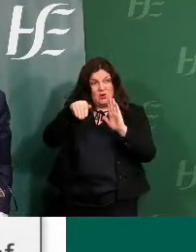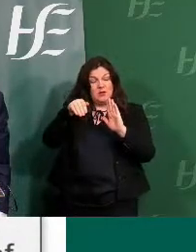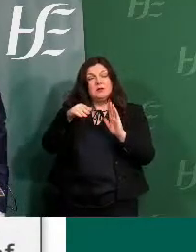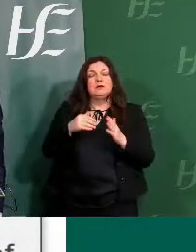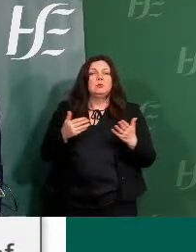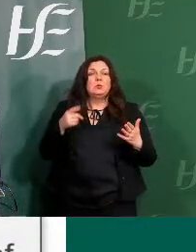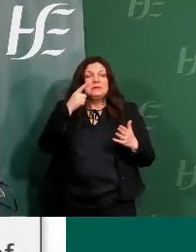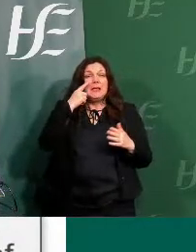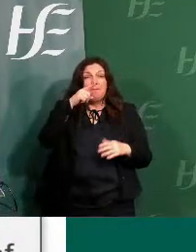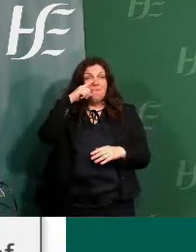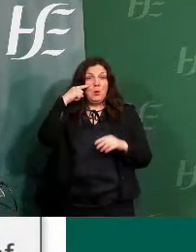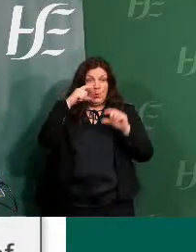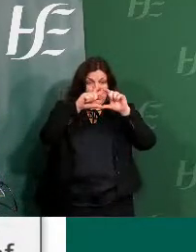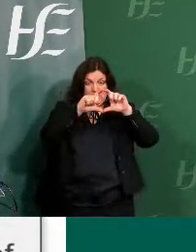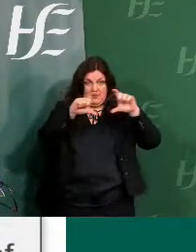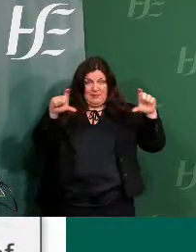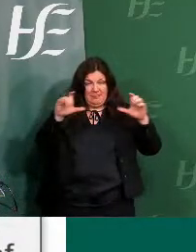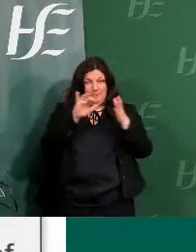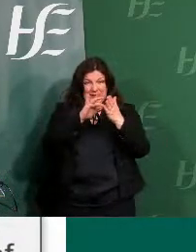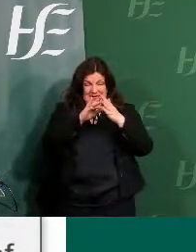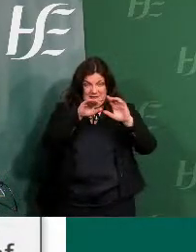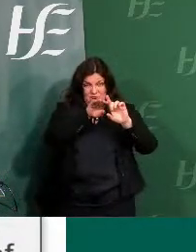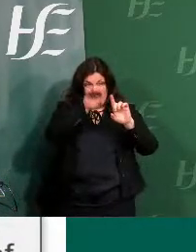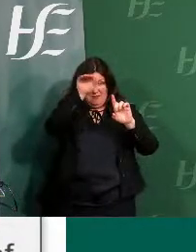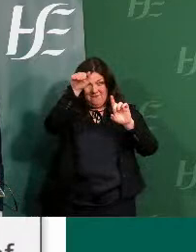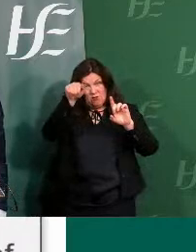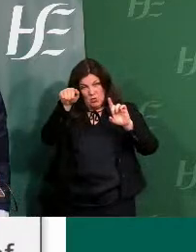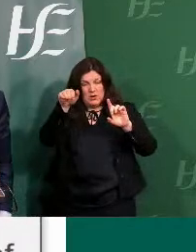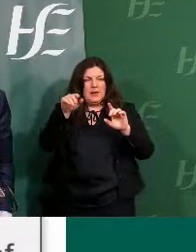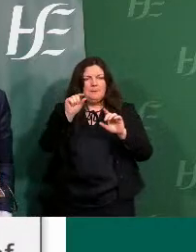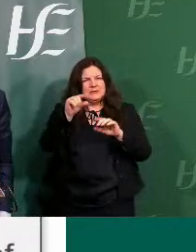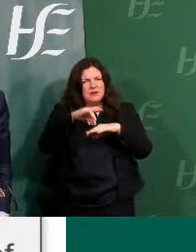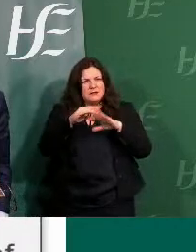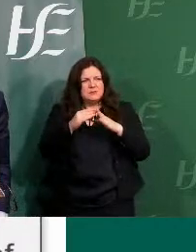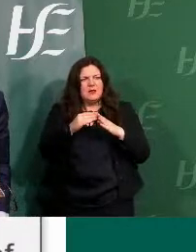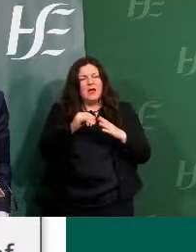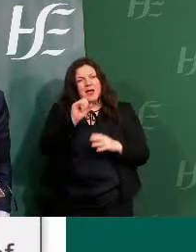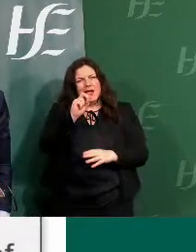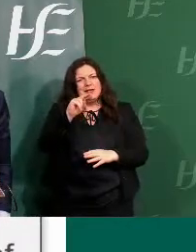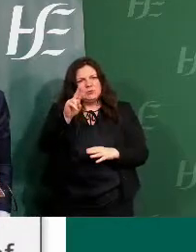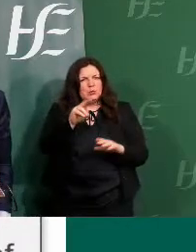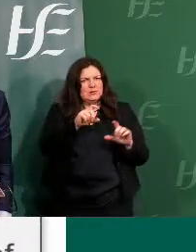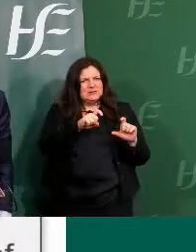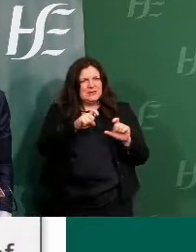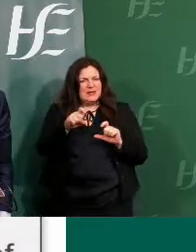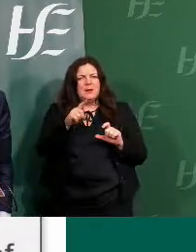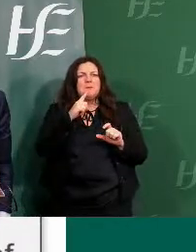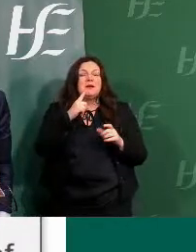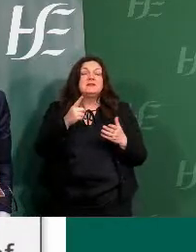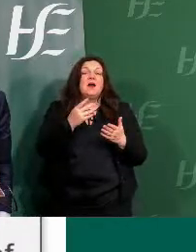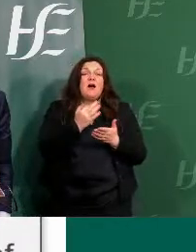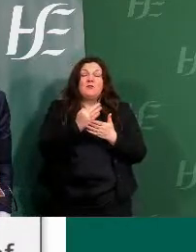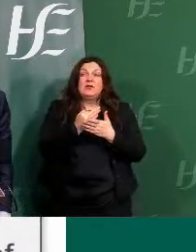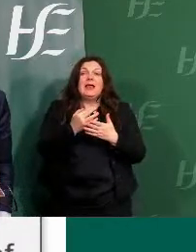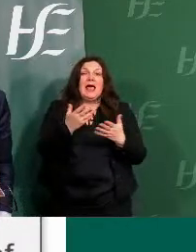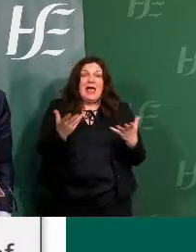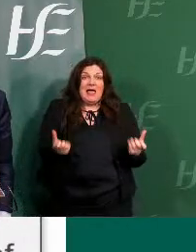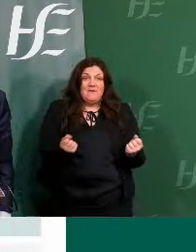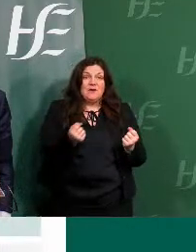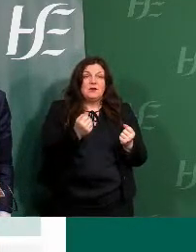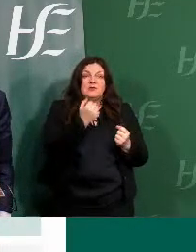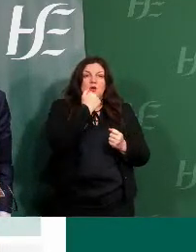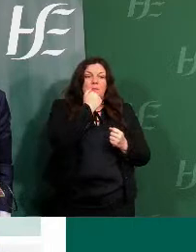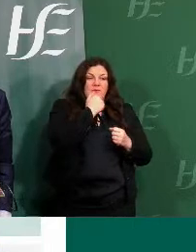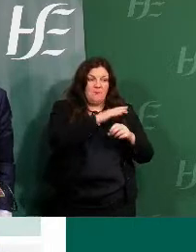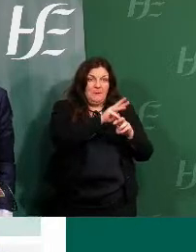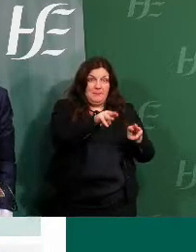blue, shows the hospitalizations falling a little bit, and the bottom graph, the ICU steadying. And there always has been this lag between cases, hospitalization, and